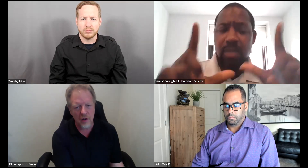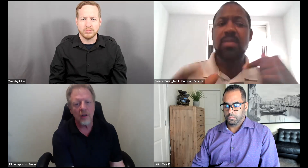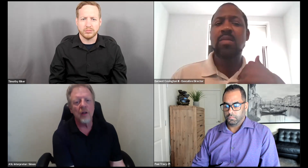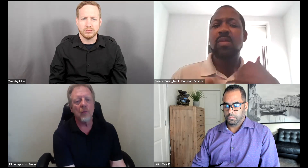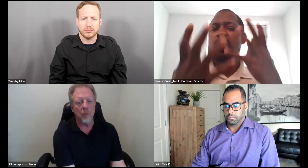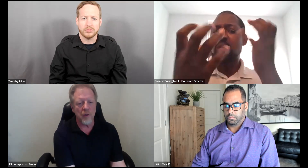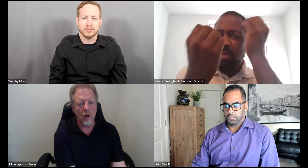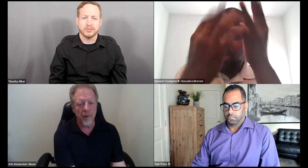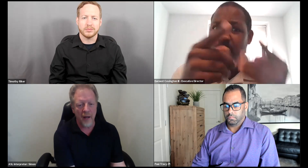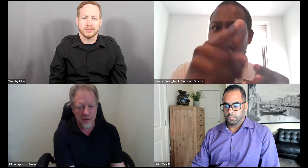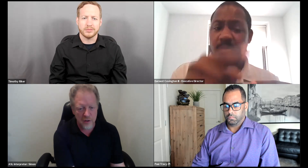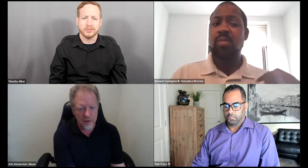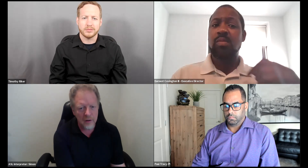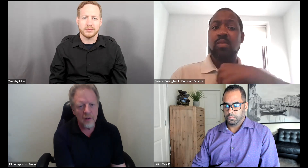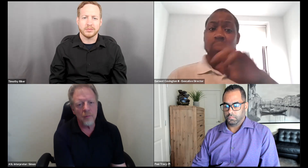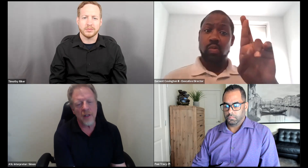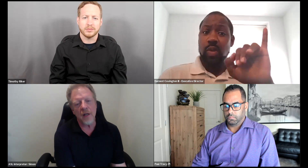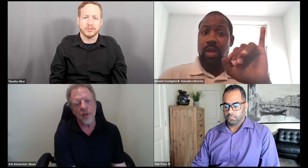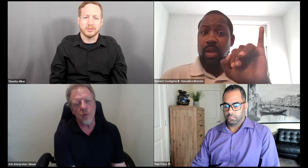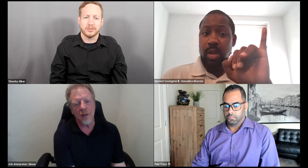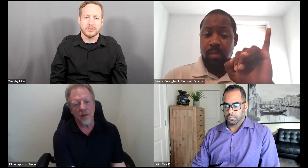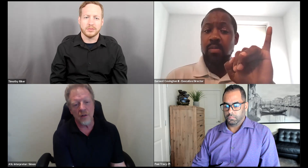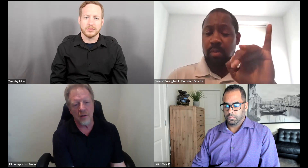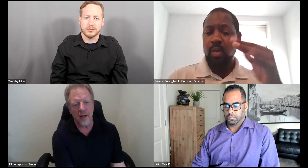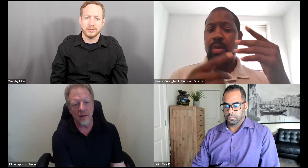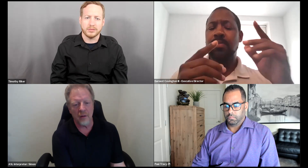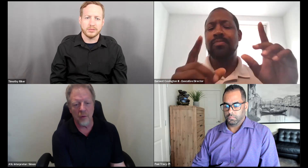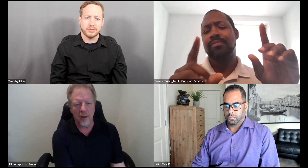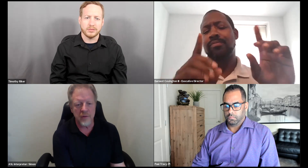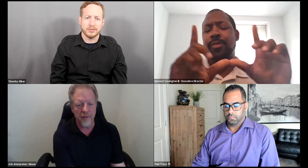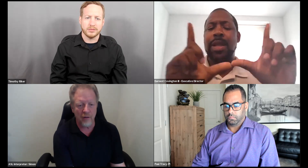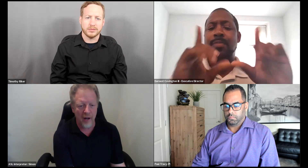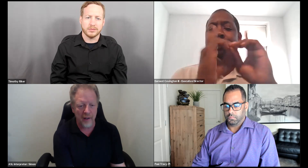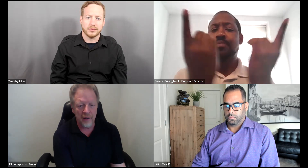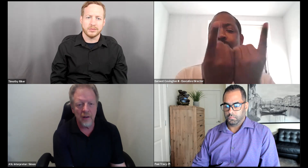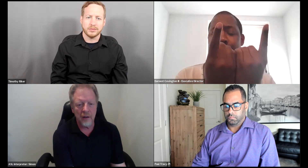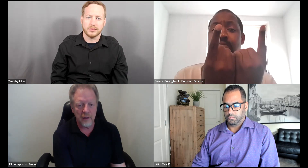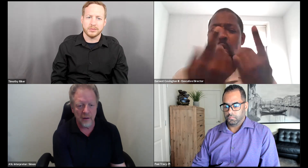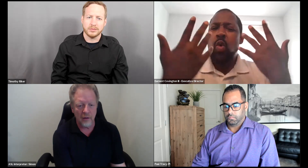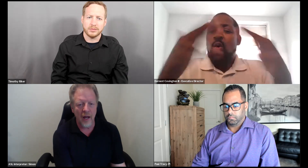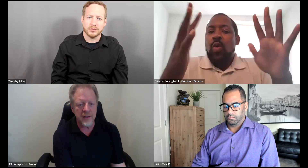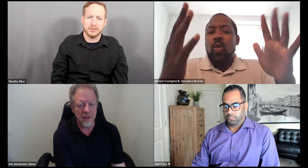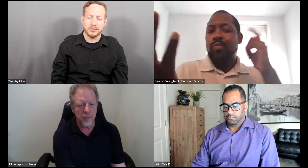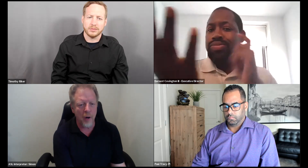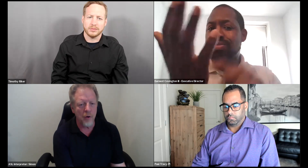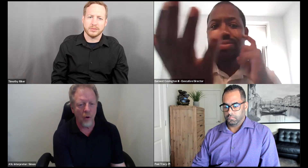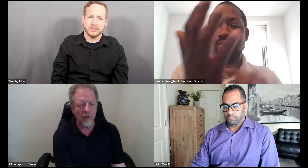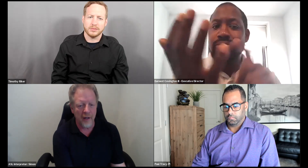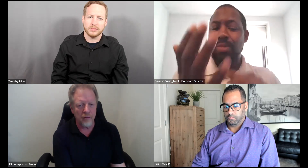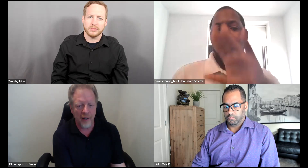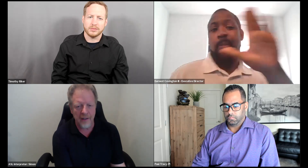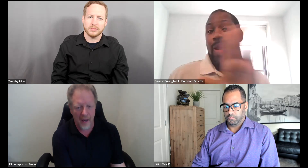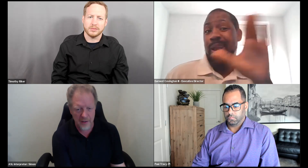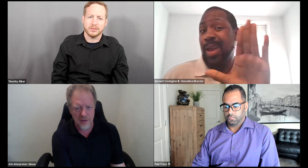concerns are when we talk about licensure, because I just want to let you know that, when it comes to VRI, the licensing department